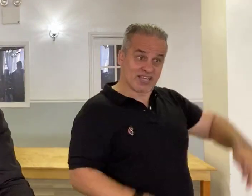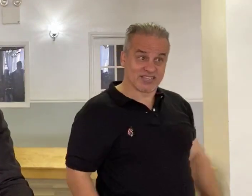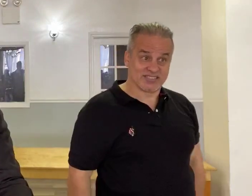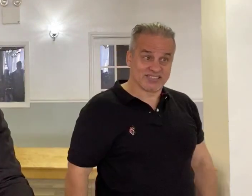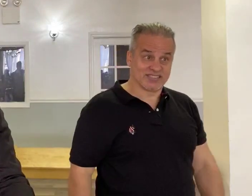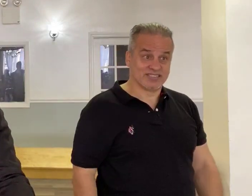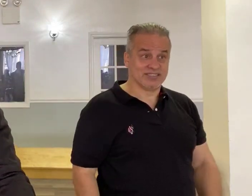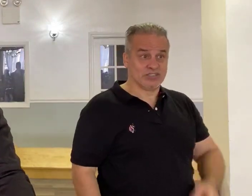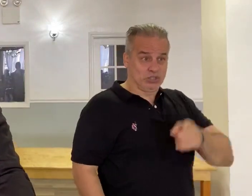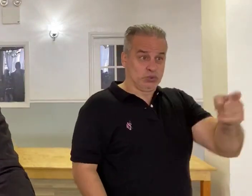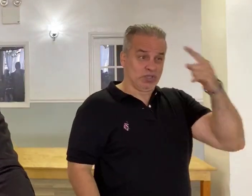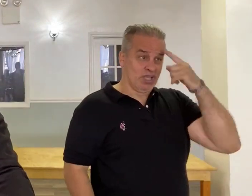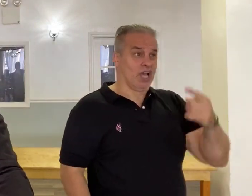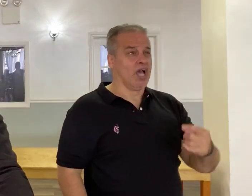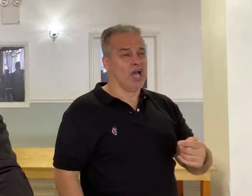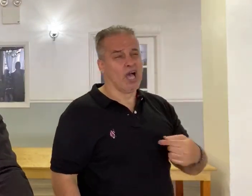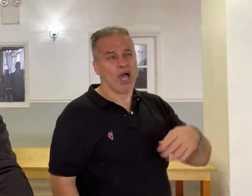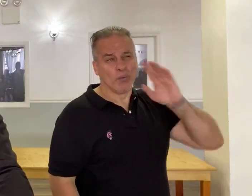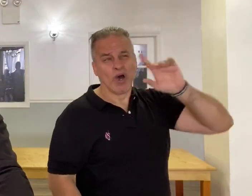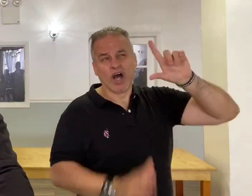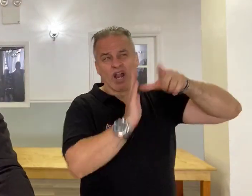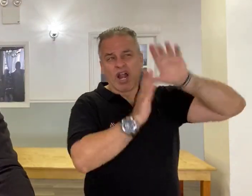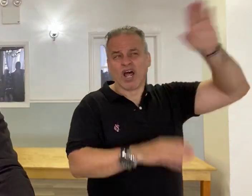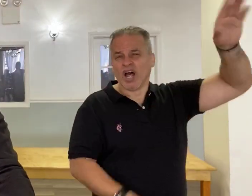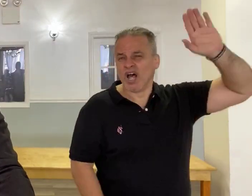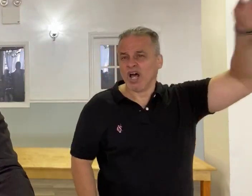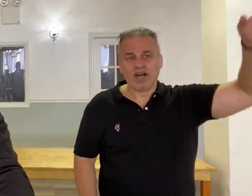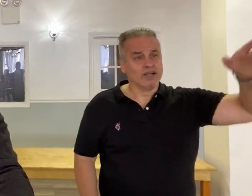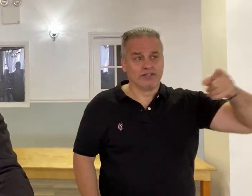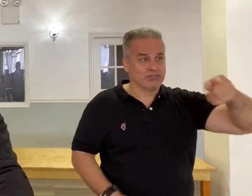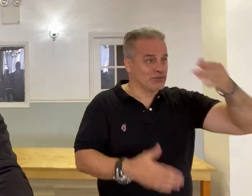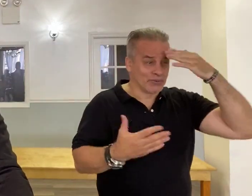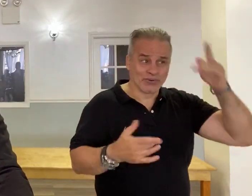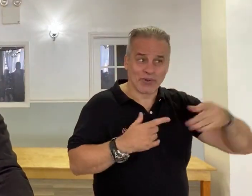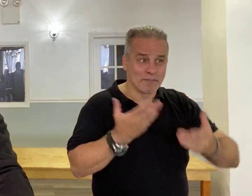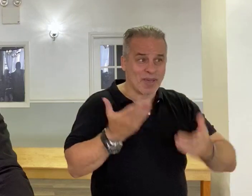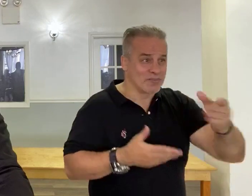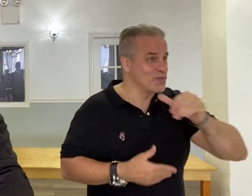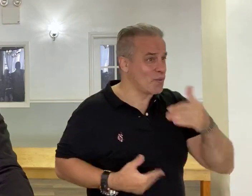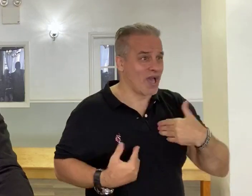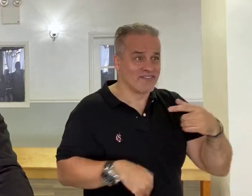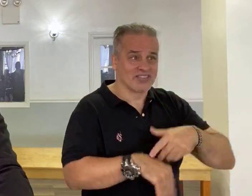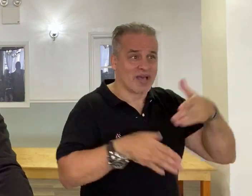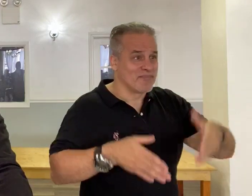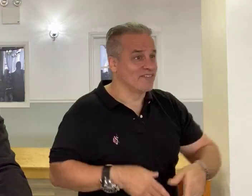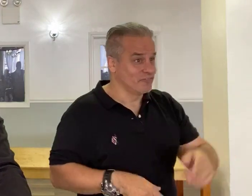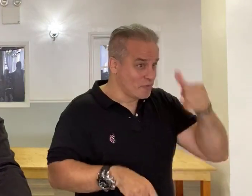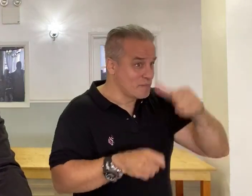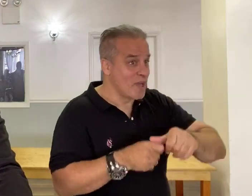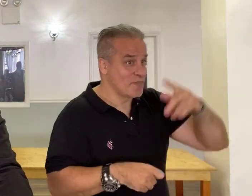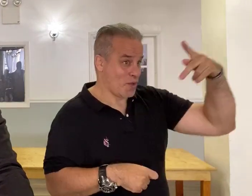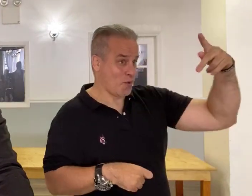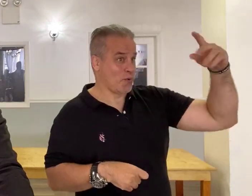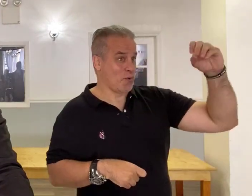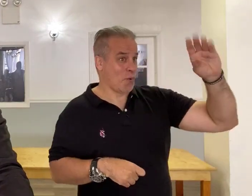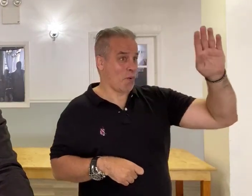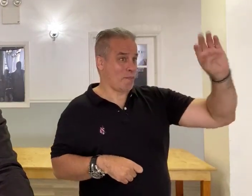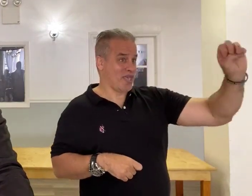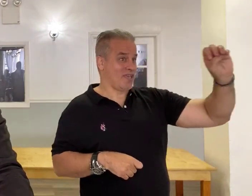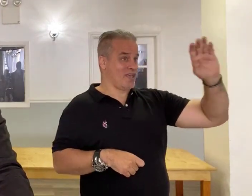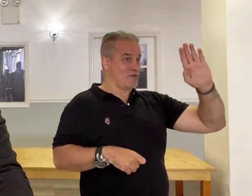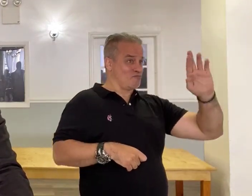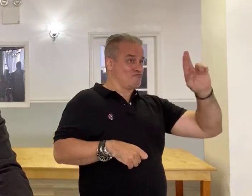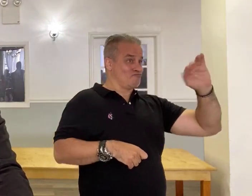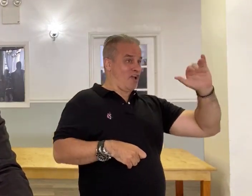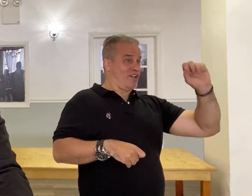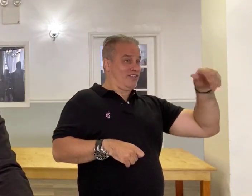years. You don't know. Again, this is to save somebody's life. I don't know who